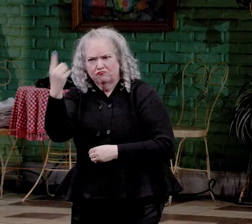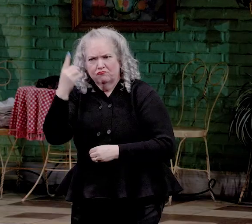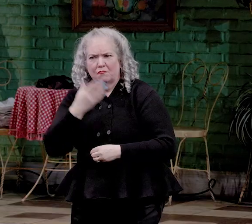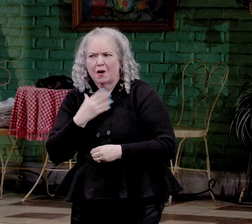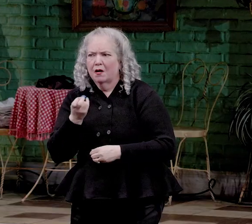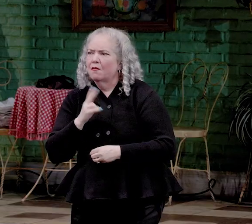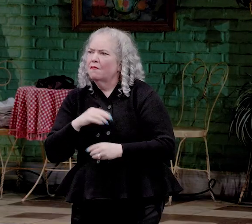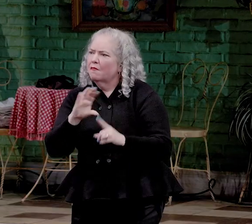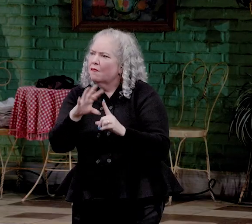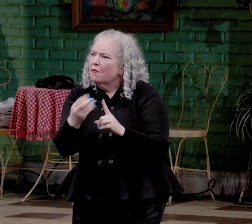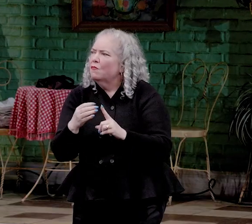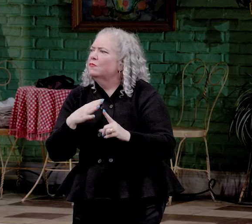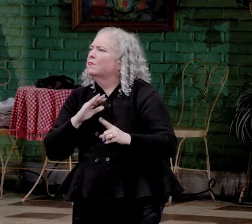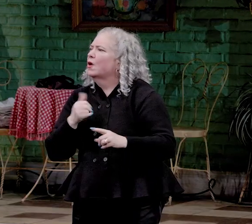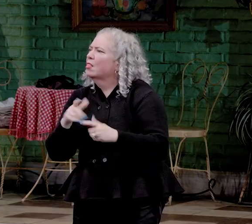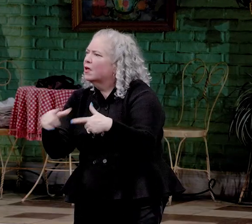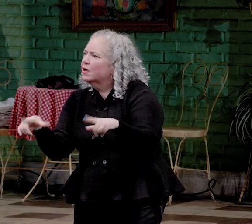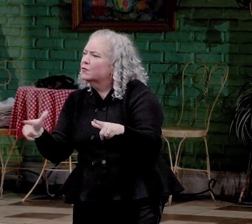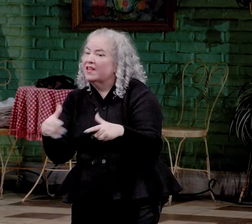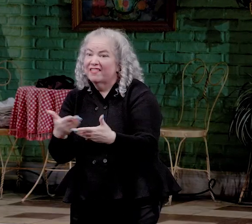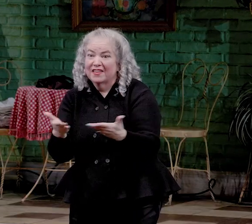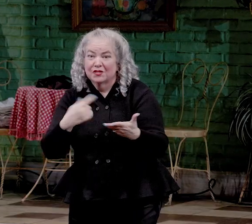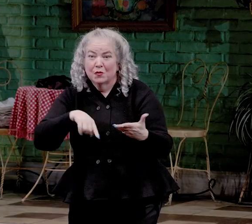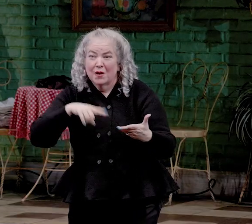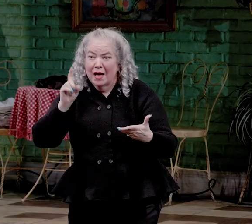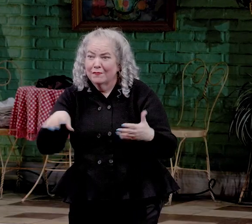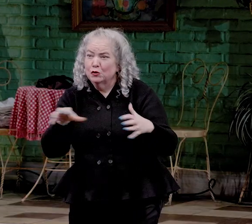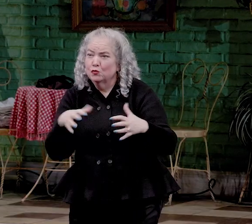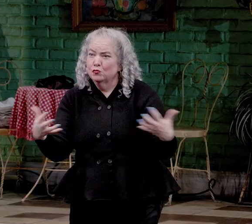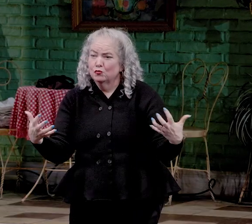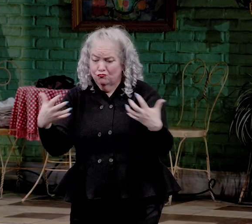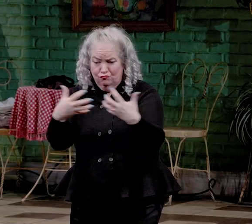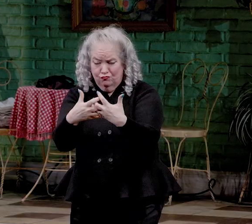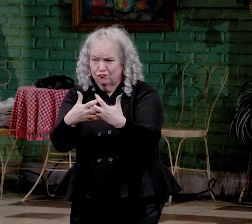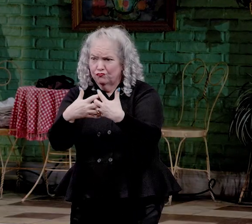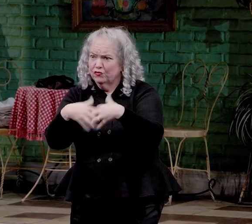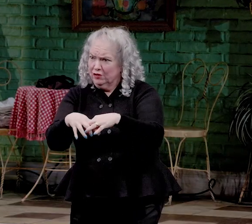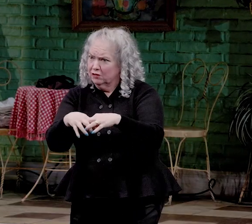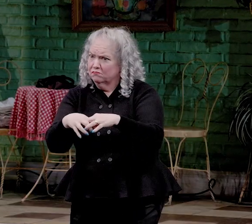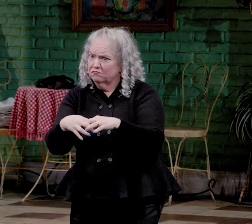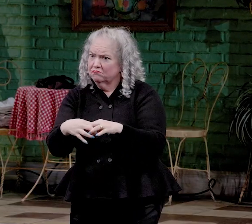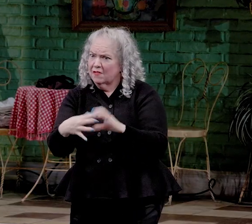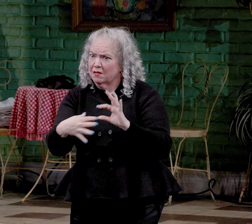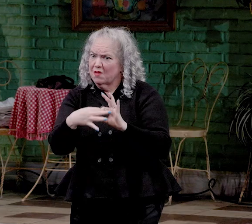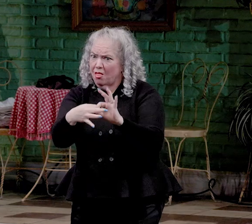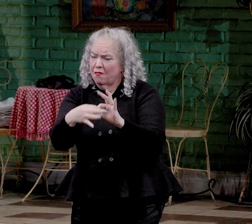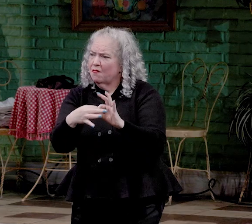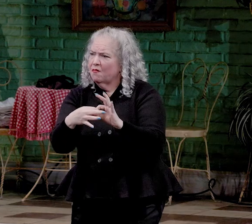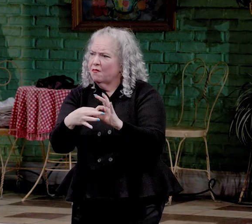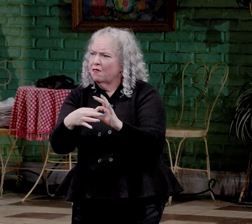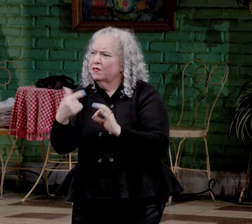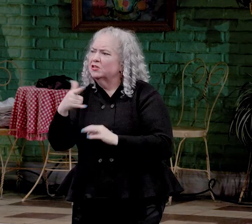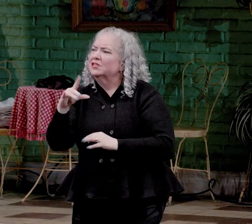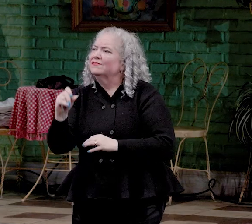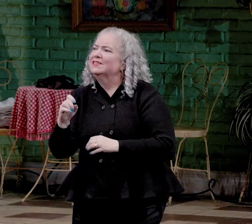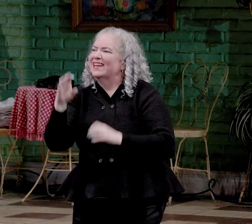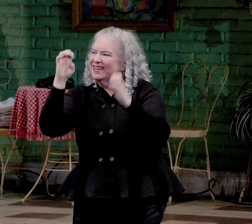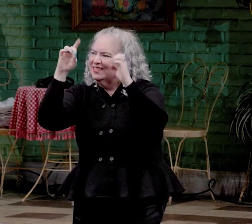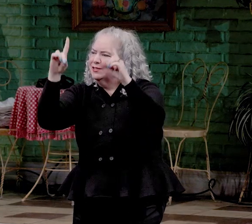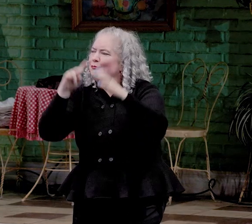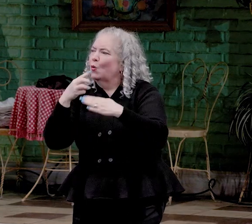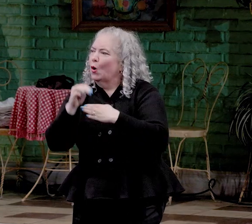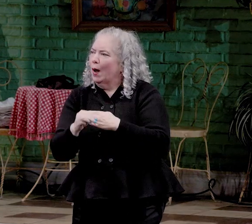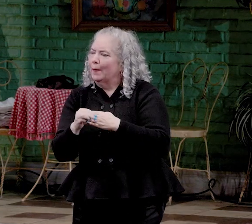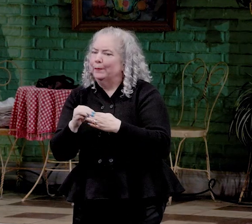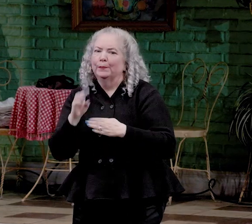own language, and the things we have to do to fit in and belong. Geva's educational program is